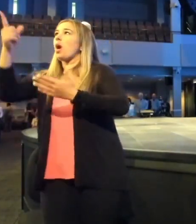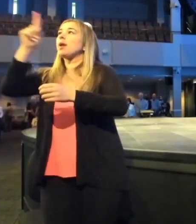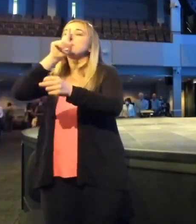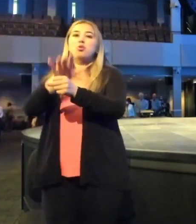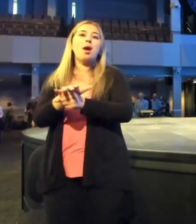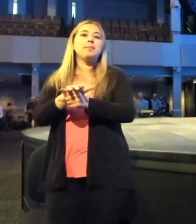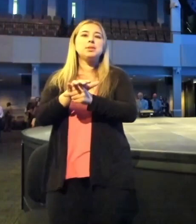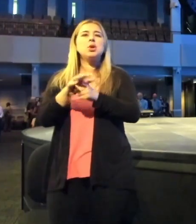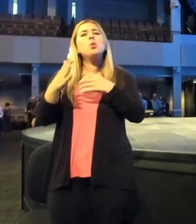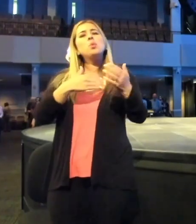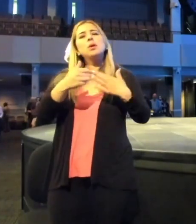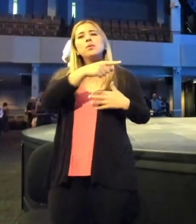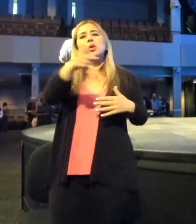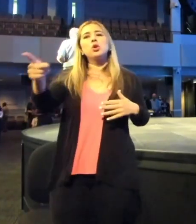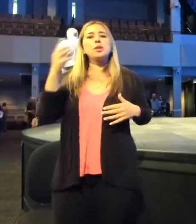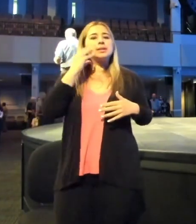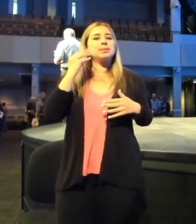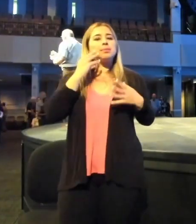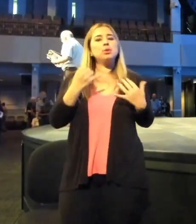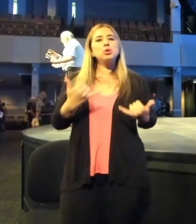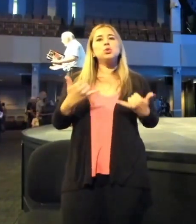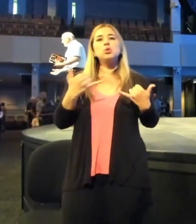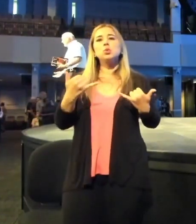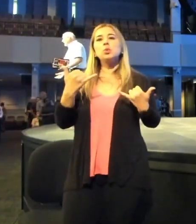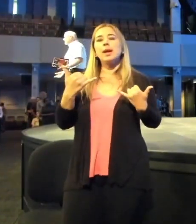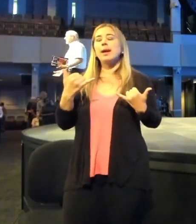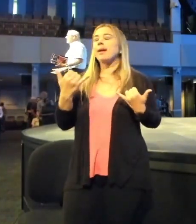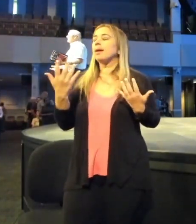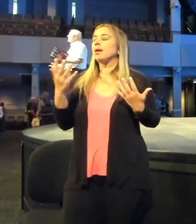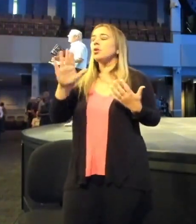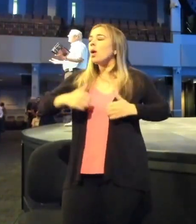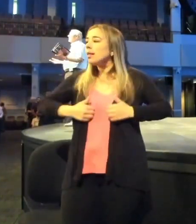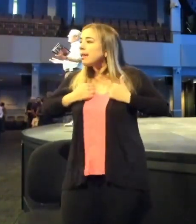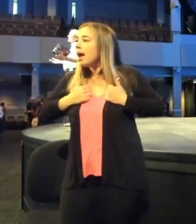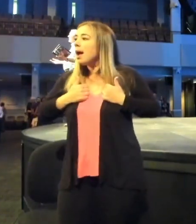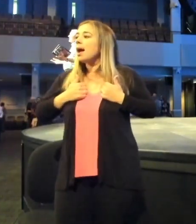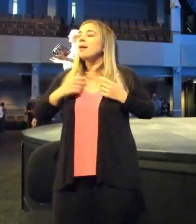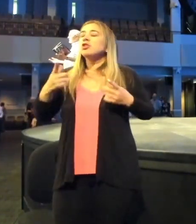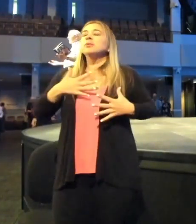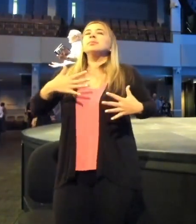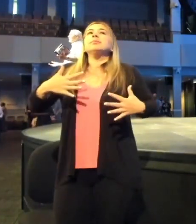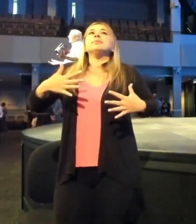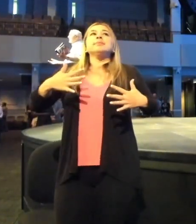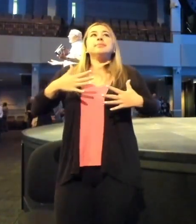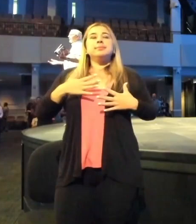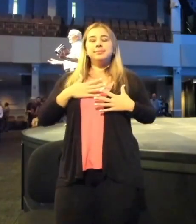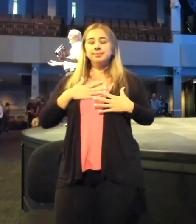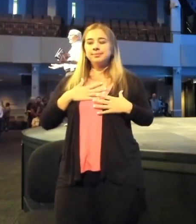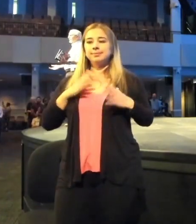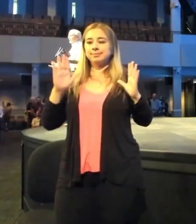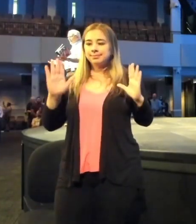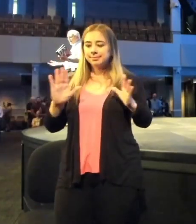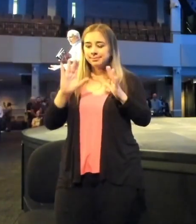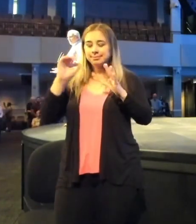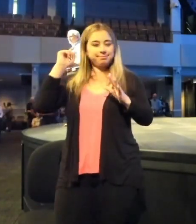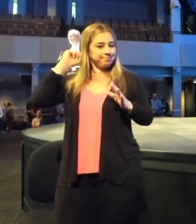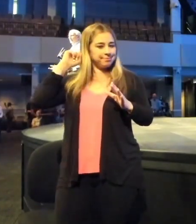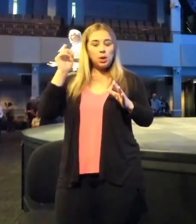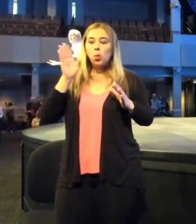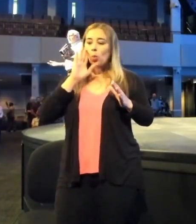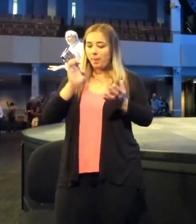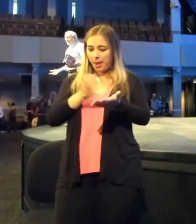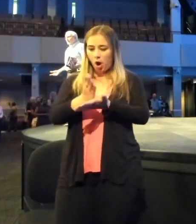promises to do. So whatever you're going through in your life today, just take a moment, take a deep breath and say, it's going to be all right. My